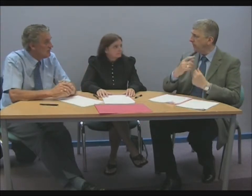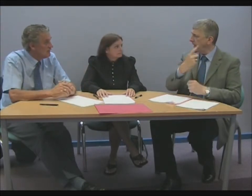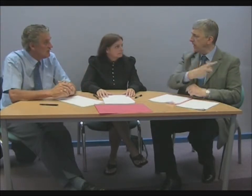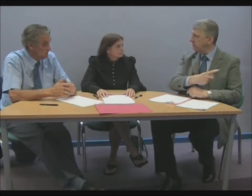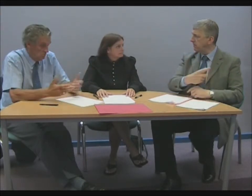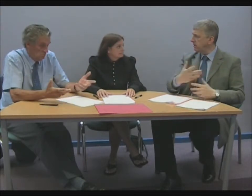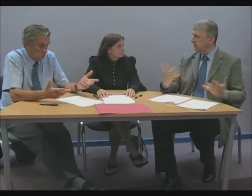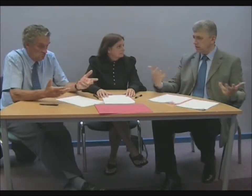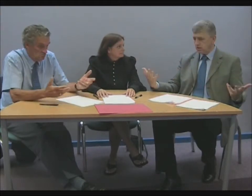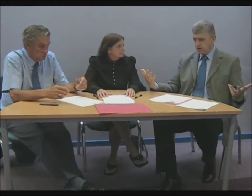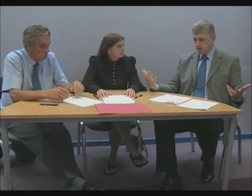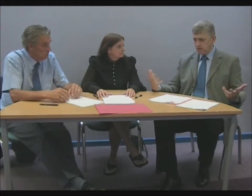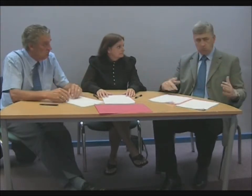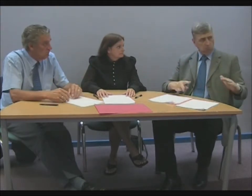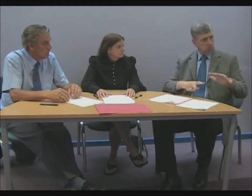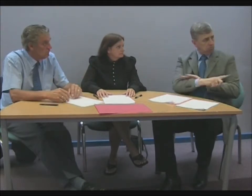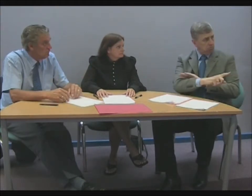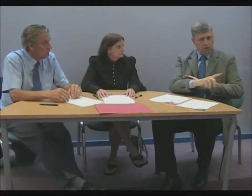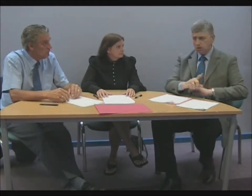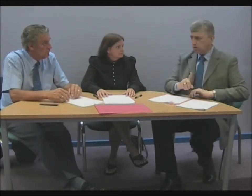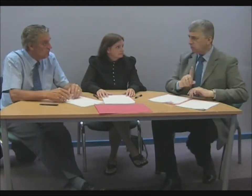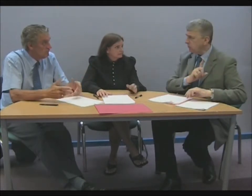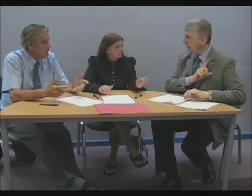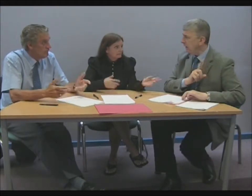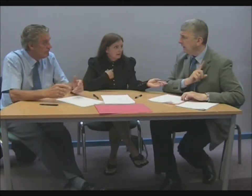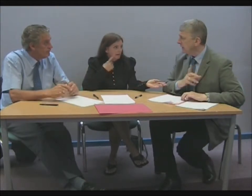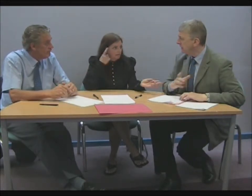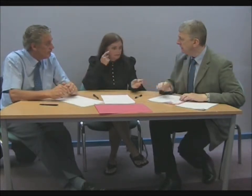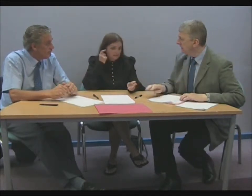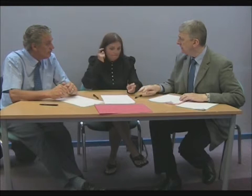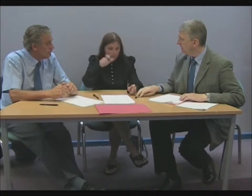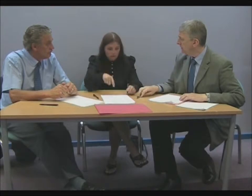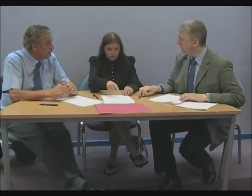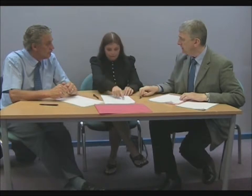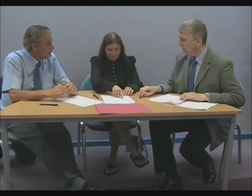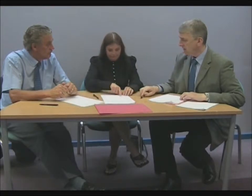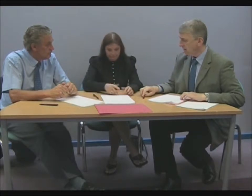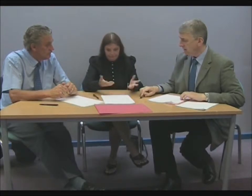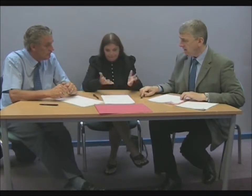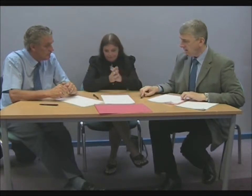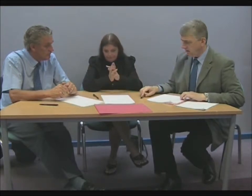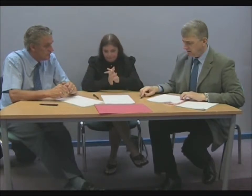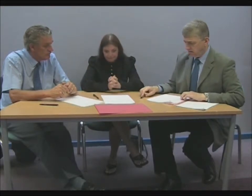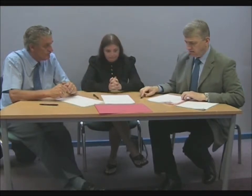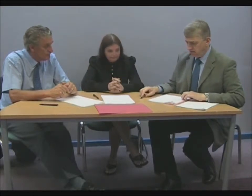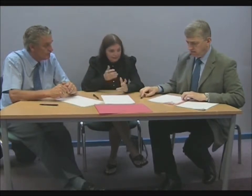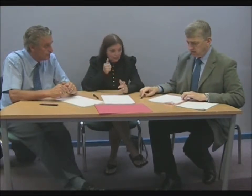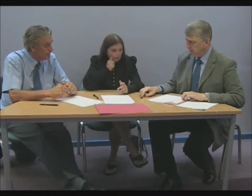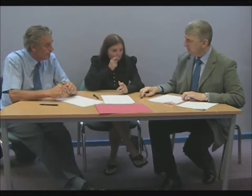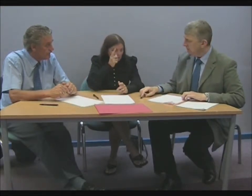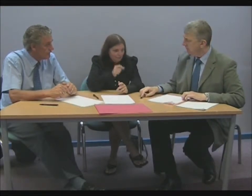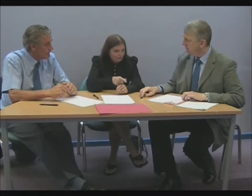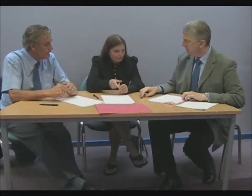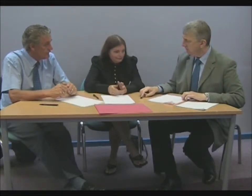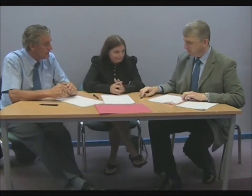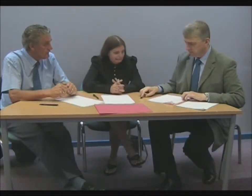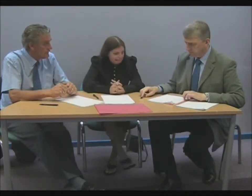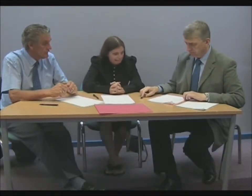gone. What's wrong with him? Why did he go? It would have been easier for a deaf person.